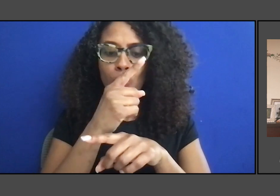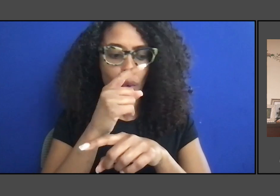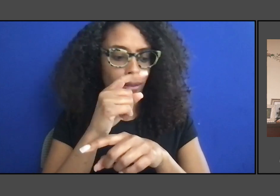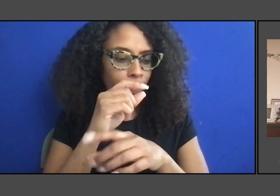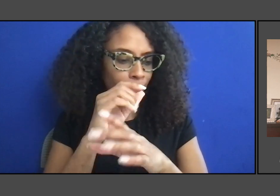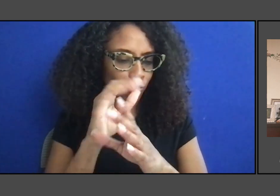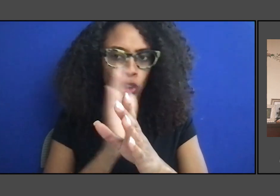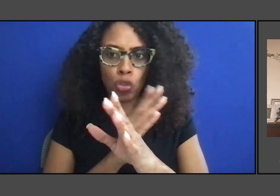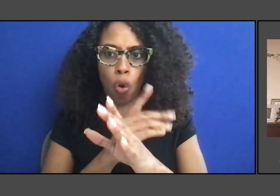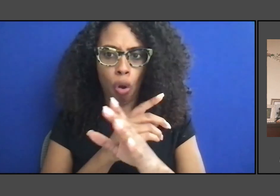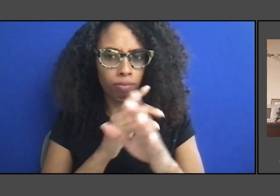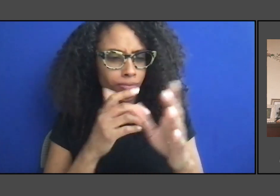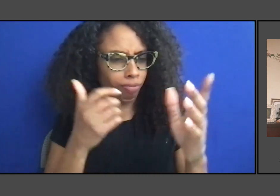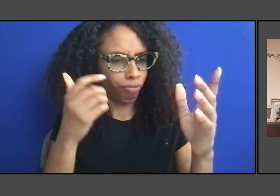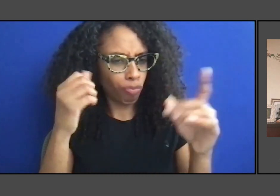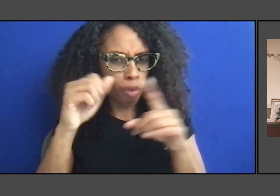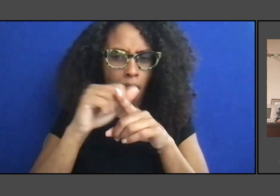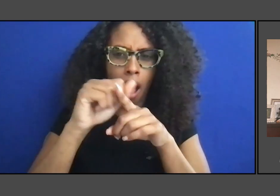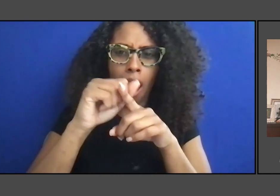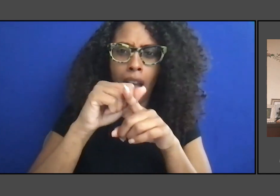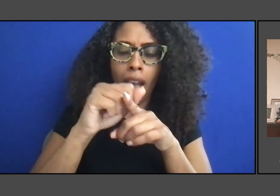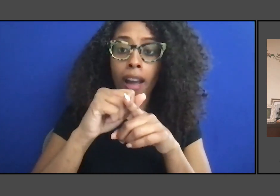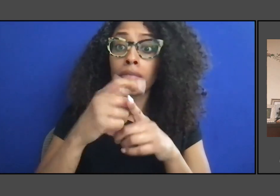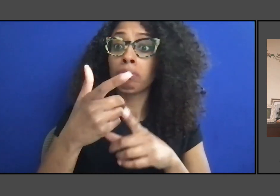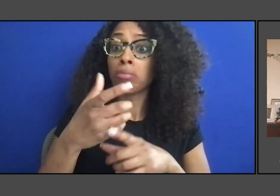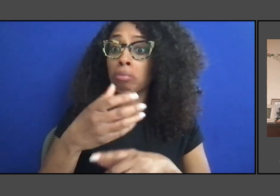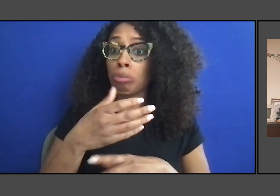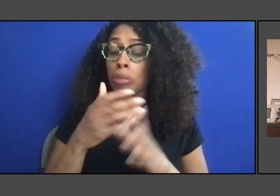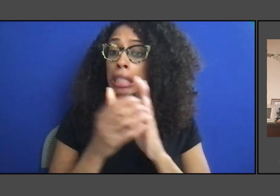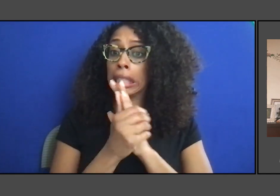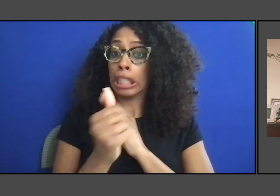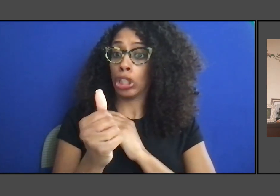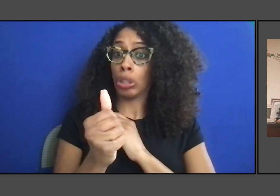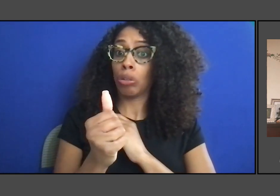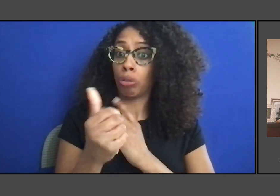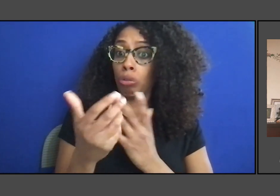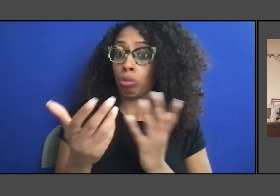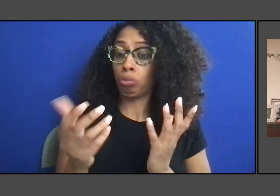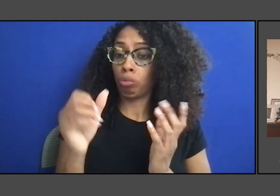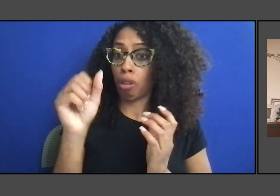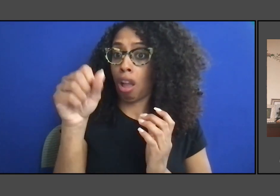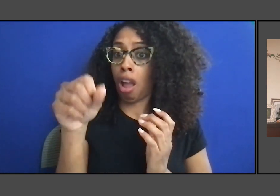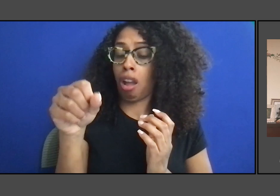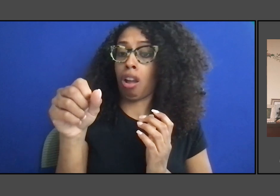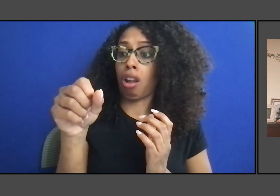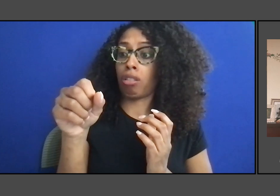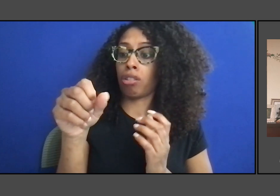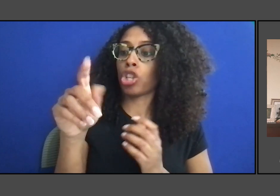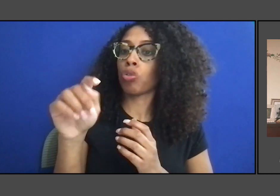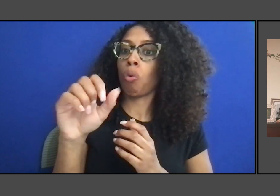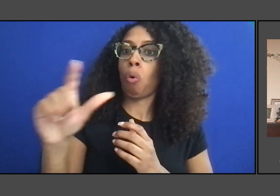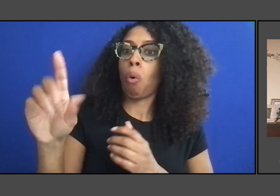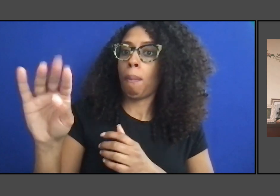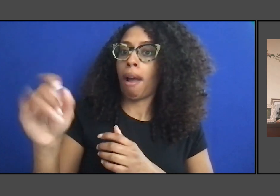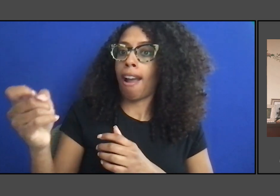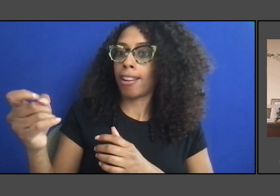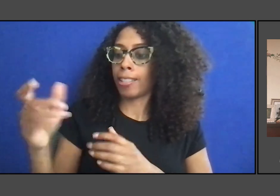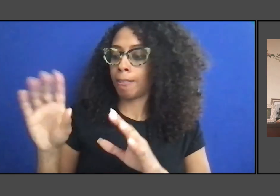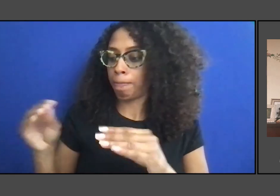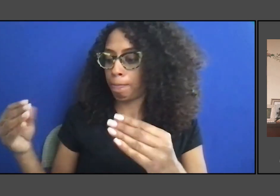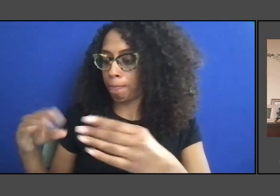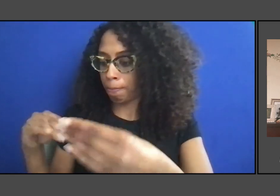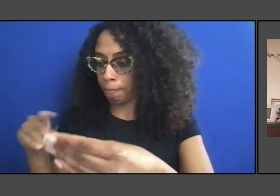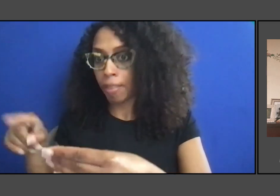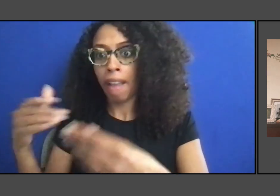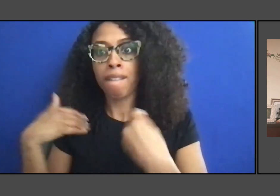set and toolbox. But I feel like they haven't understood